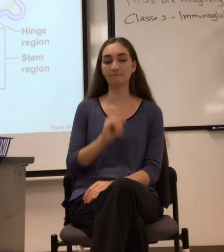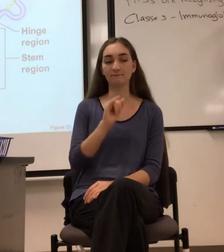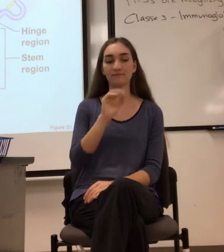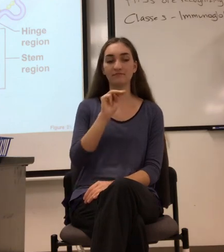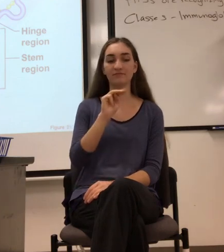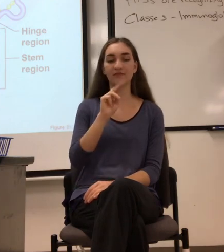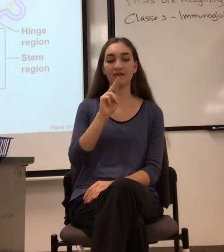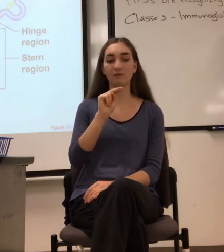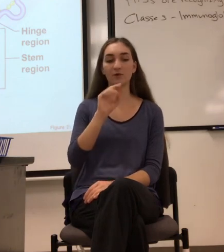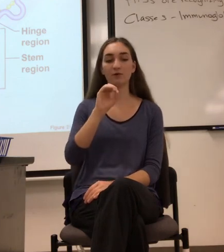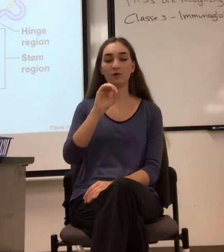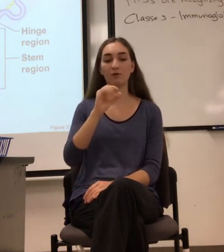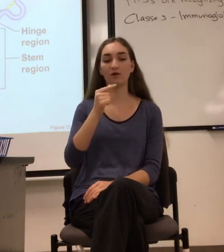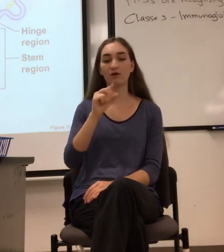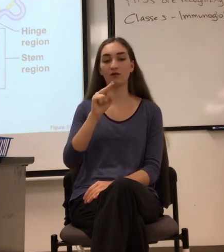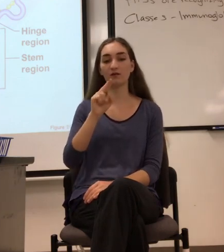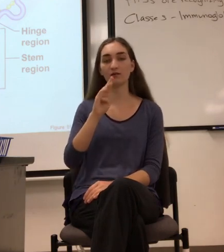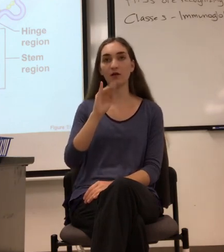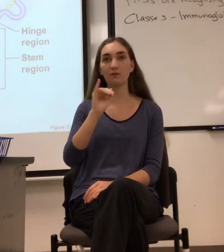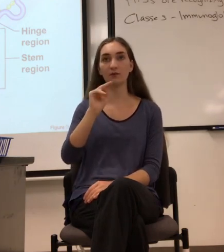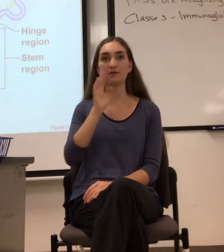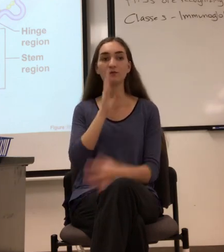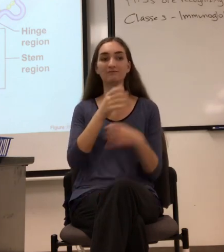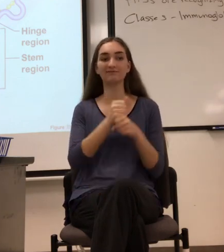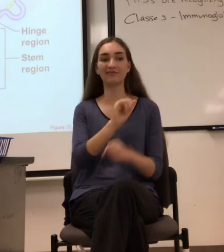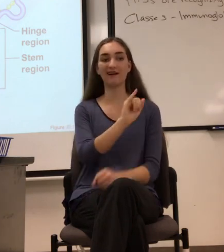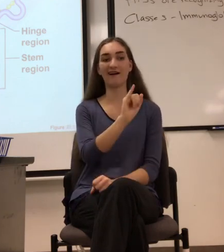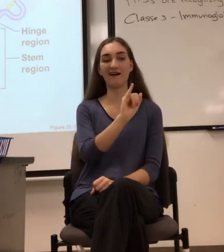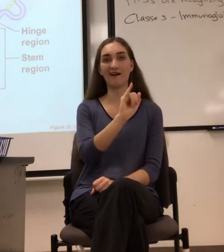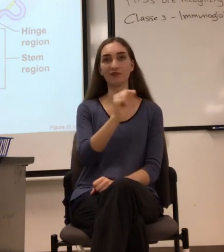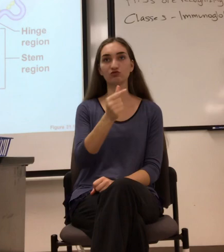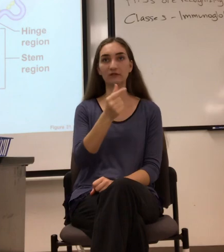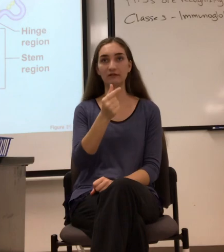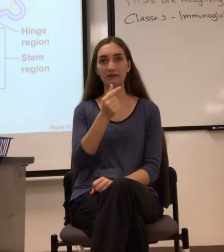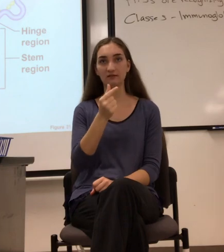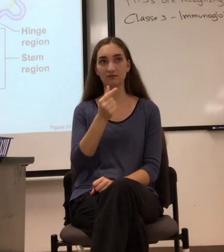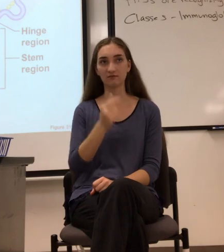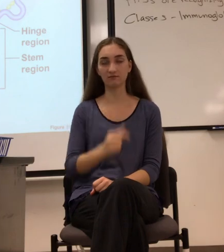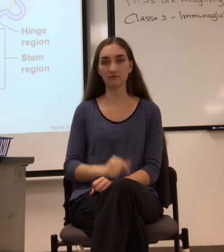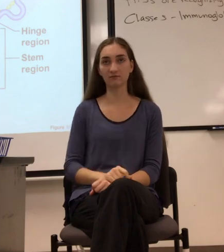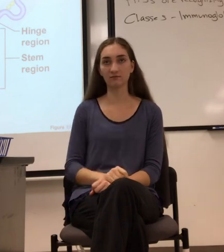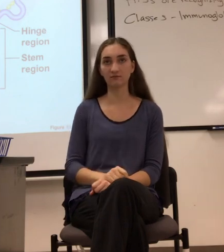immunoglobulin Ig. So IgG is like the 80%.